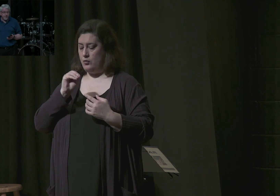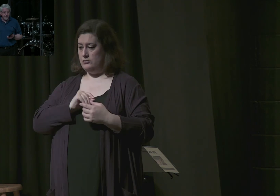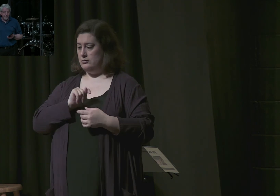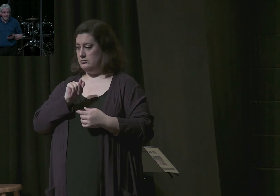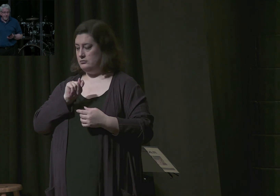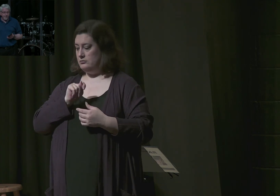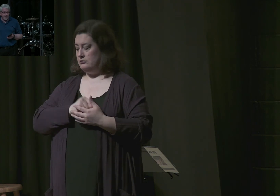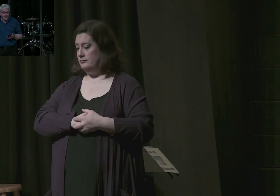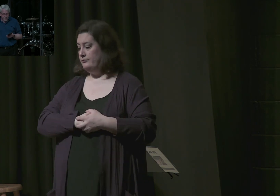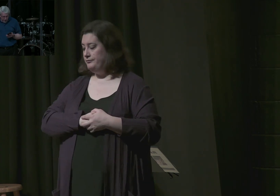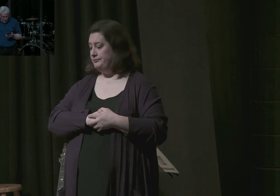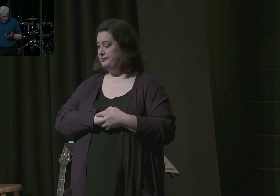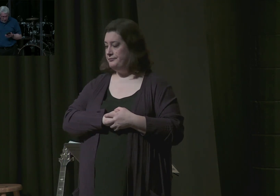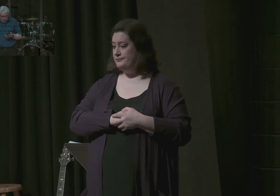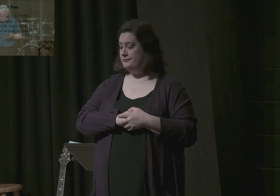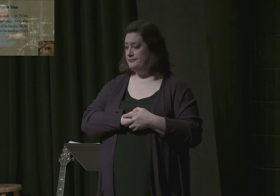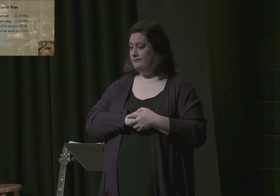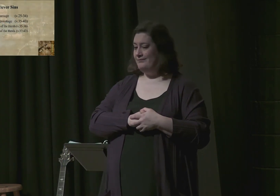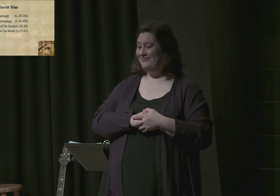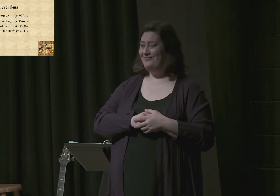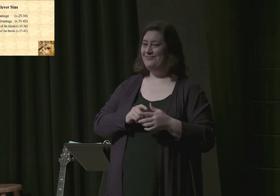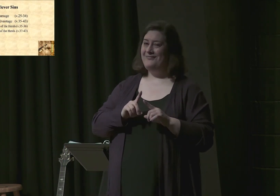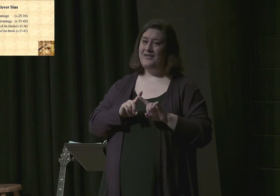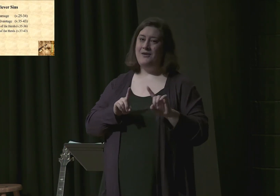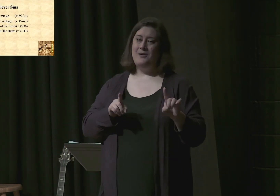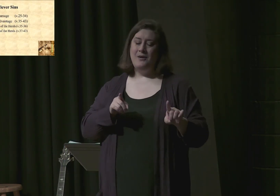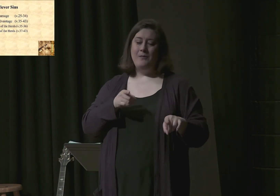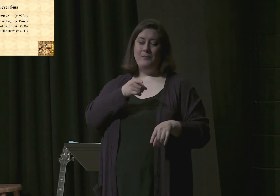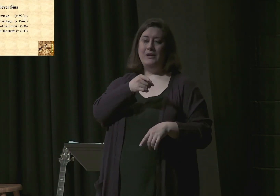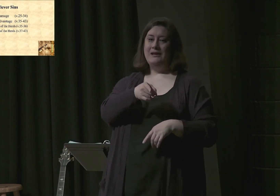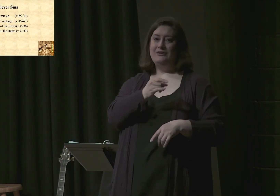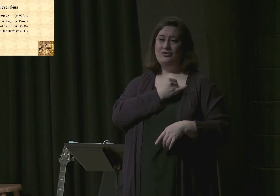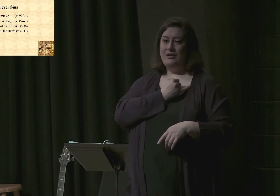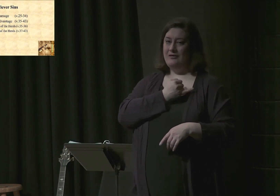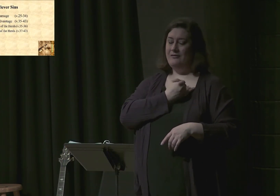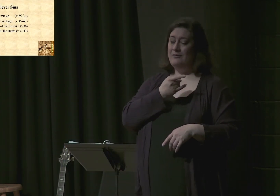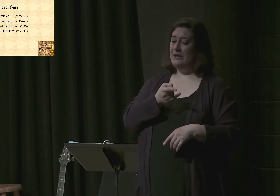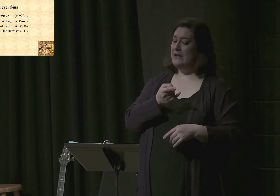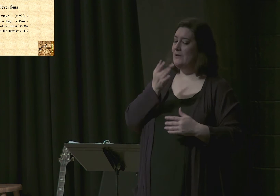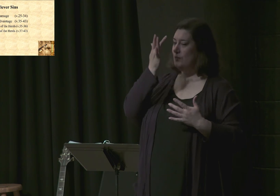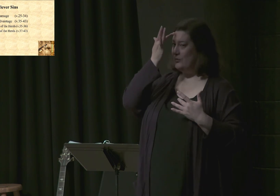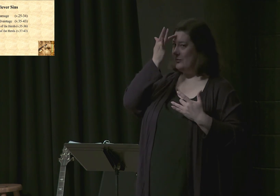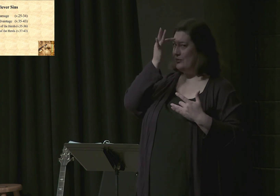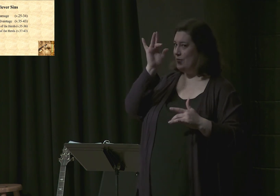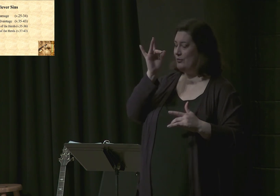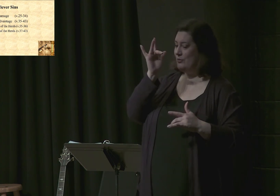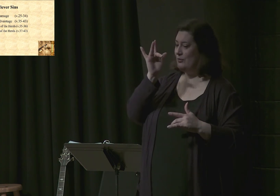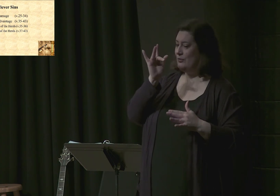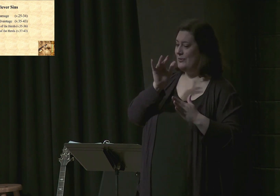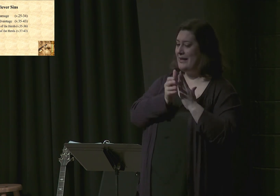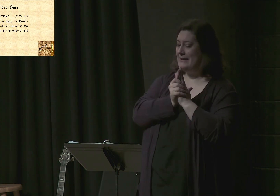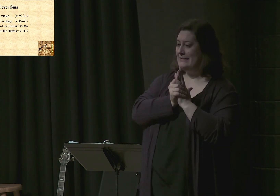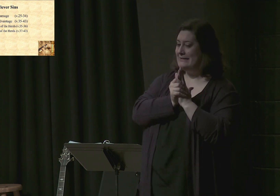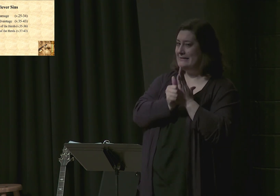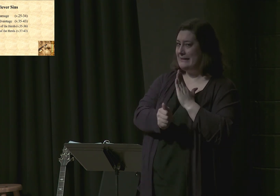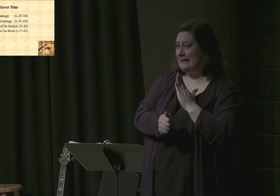Jacob is a skillful breeder of the herds, verses 37 to 43.